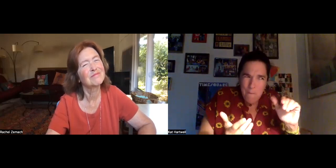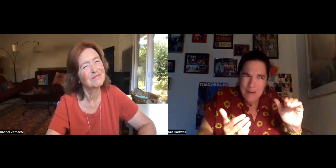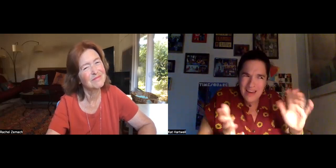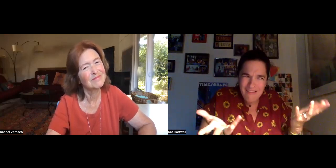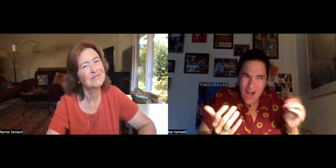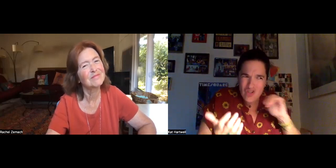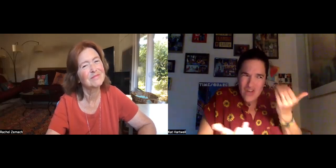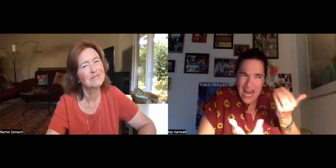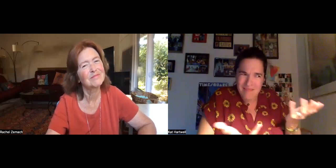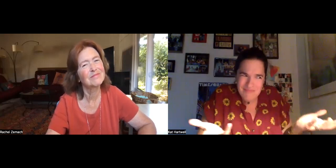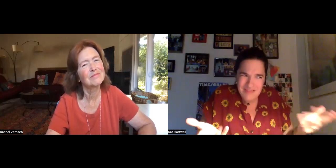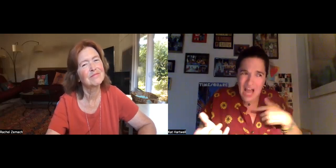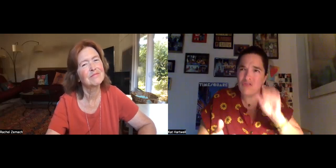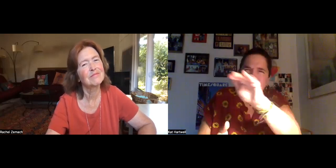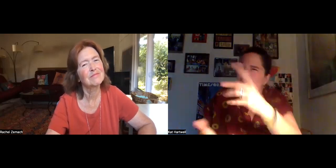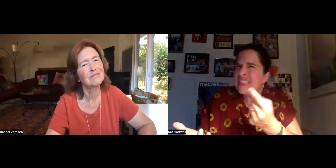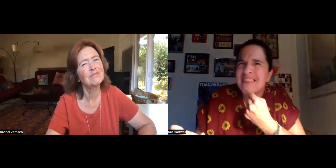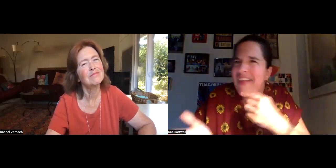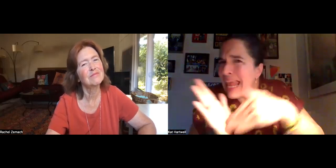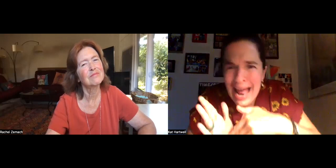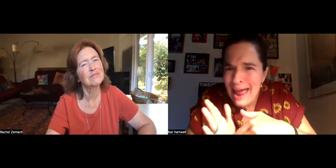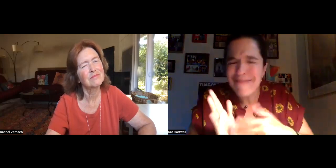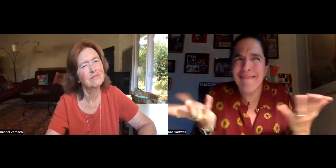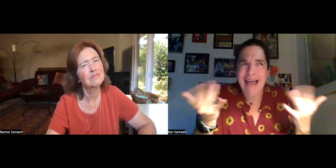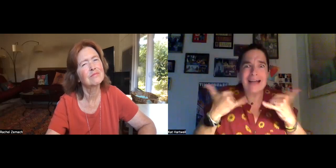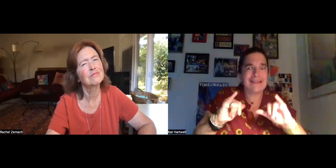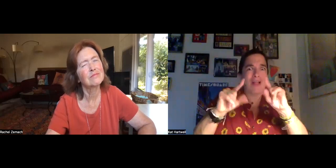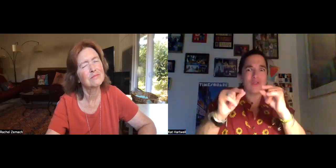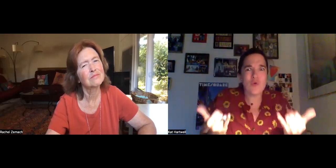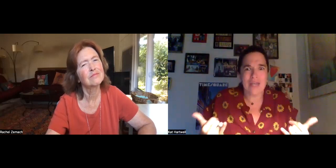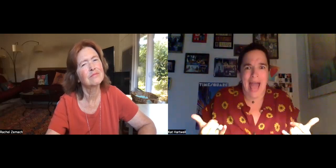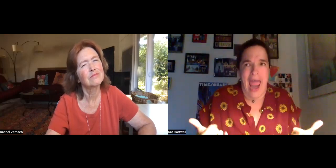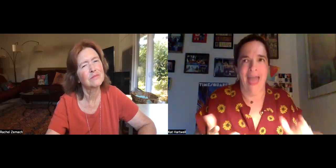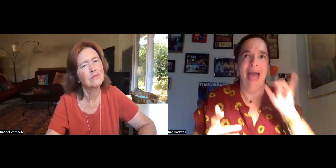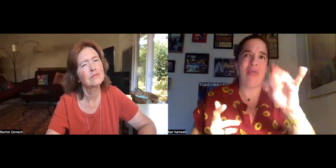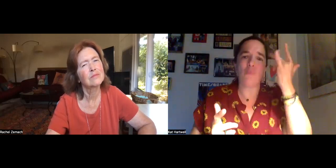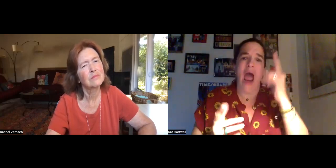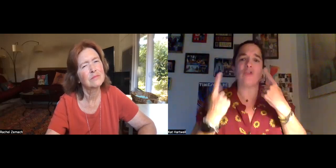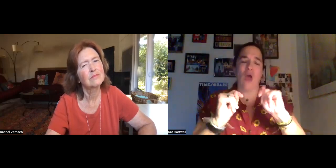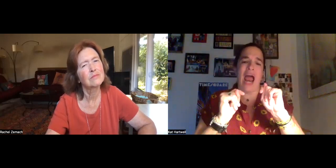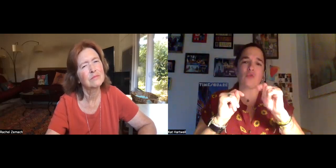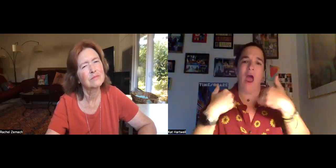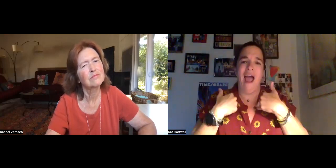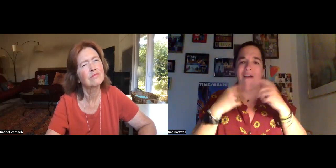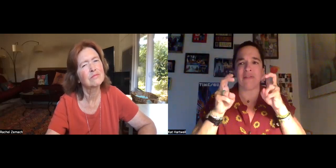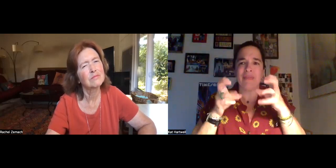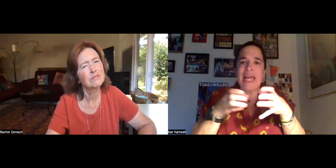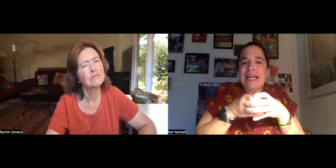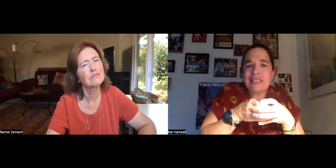be ashamed. I say that again. I still do today. That's why I try to have